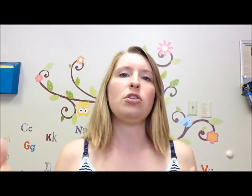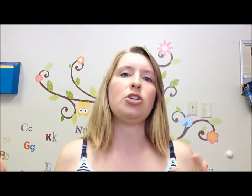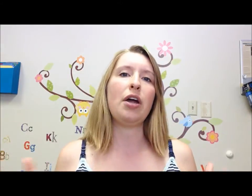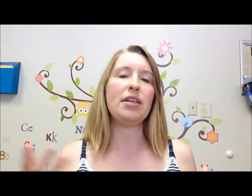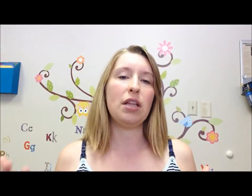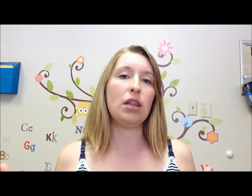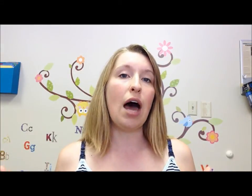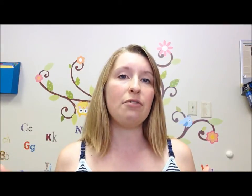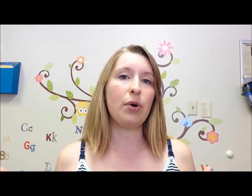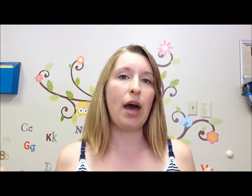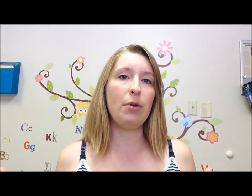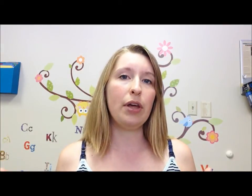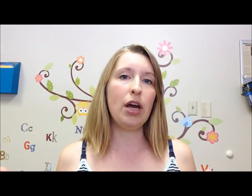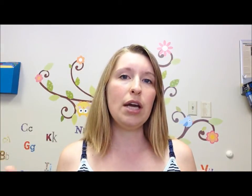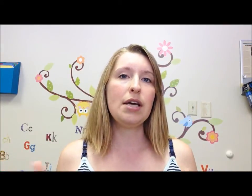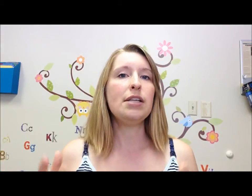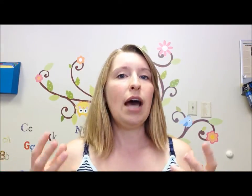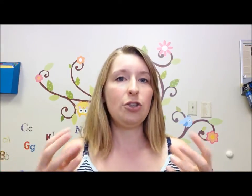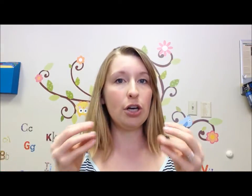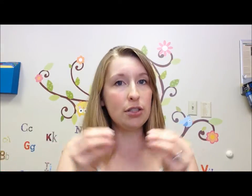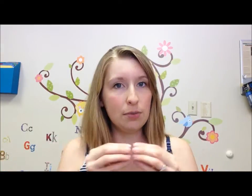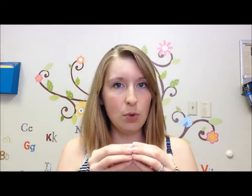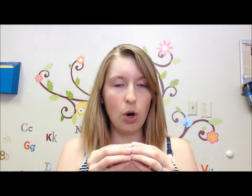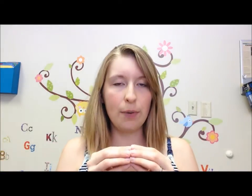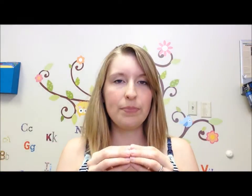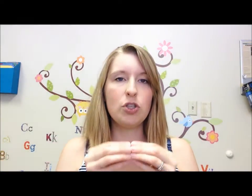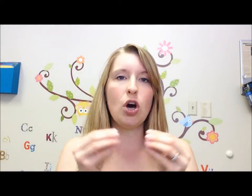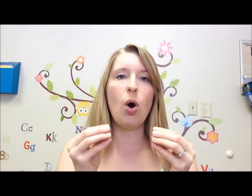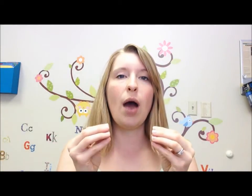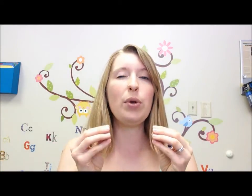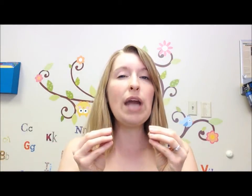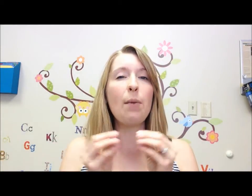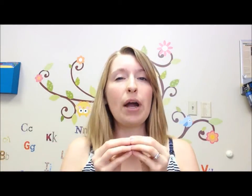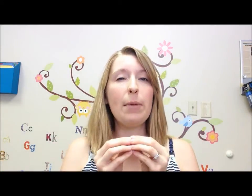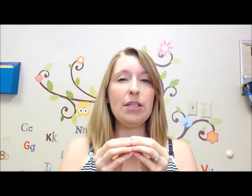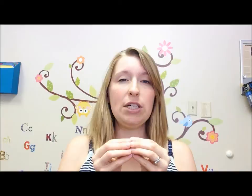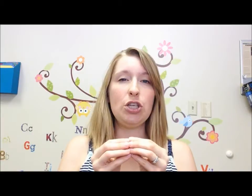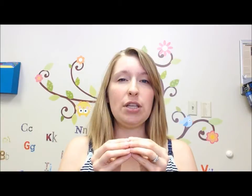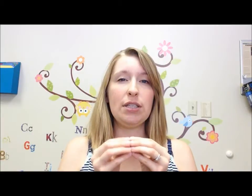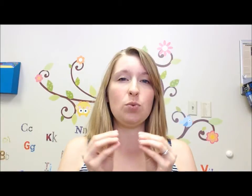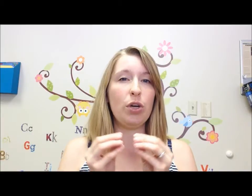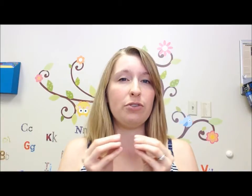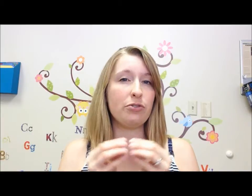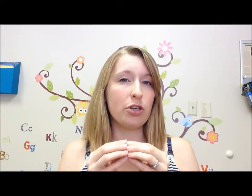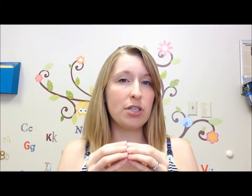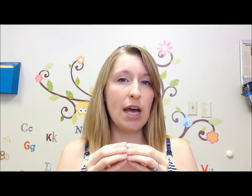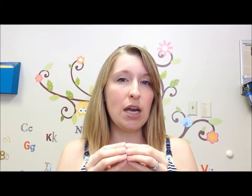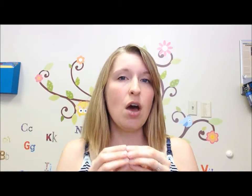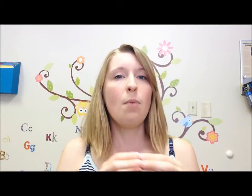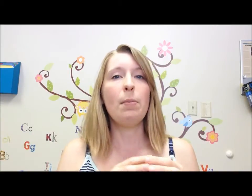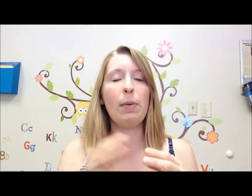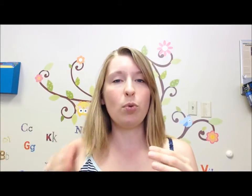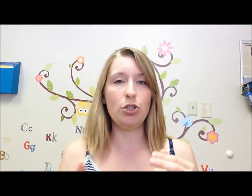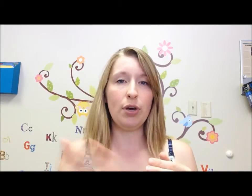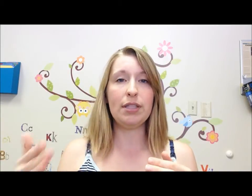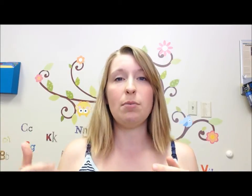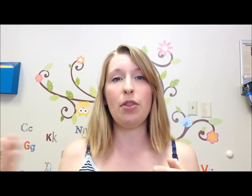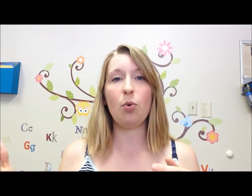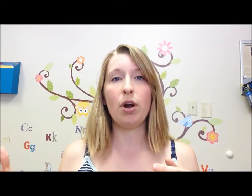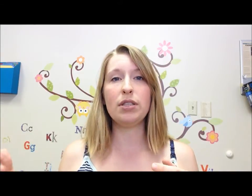child has a lot of vocabulary, not just more. So I would not recommend teaching this as one of your first 10, but maybe once you get some other words,